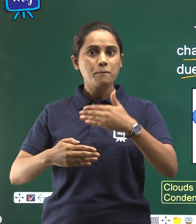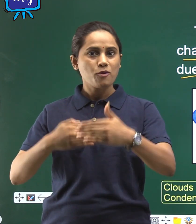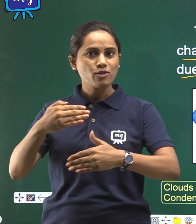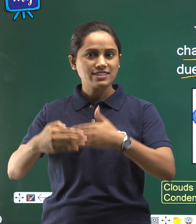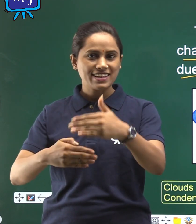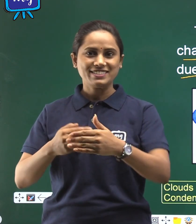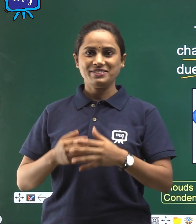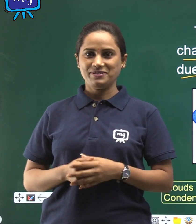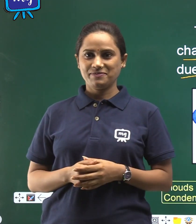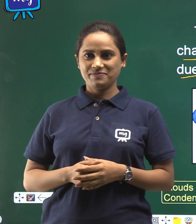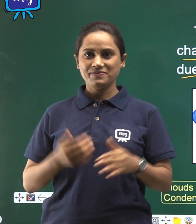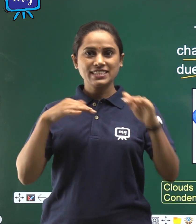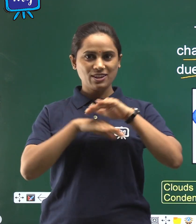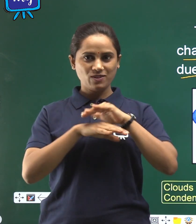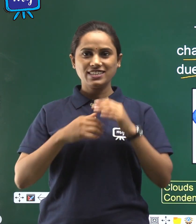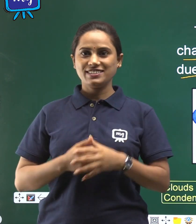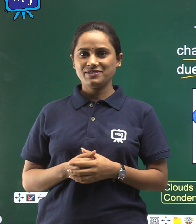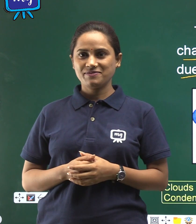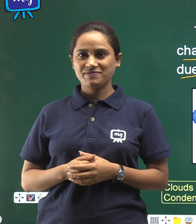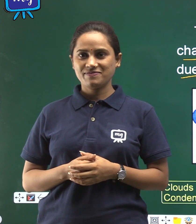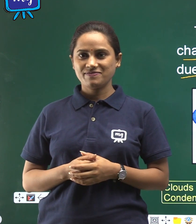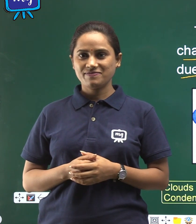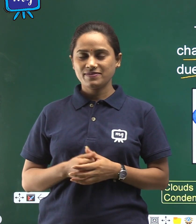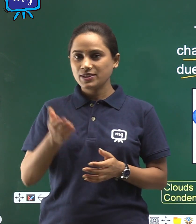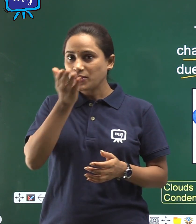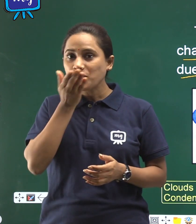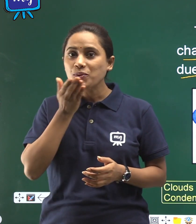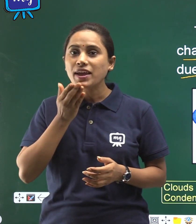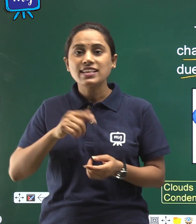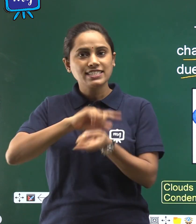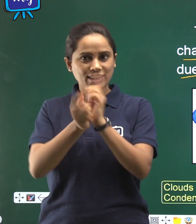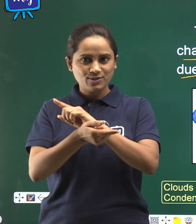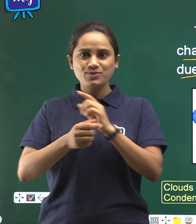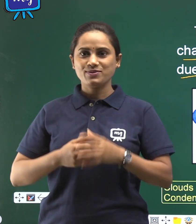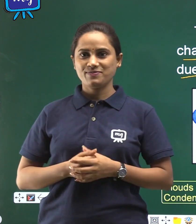process in which gas changes to